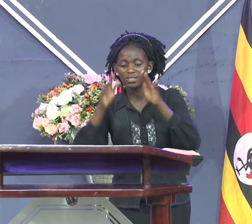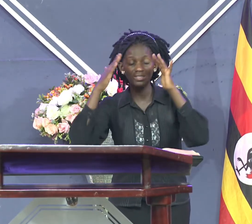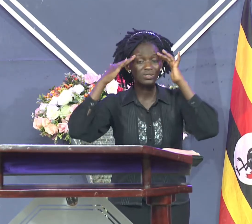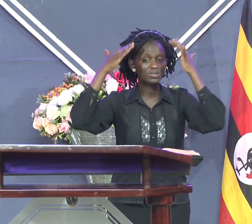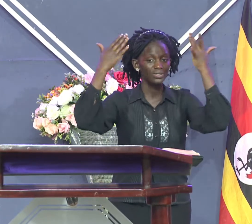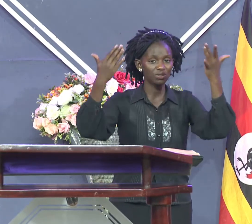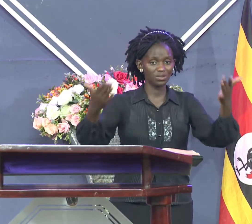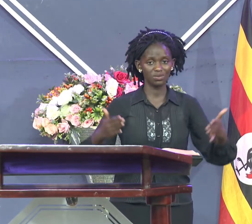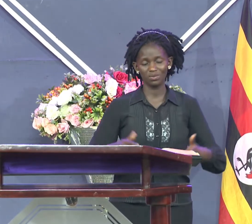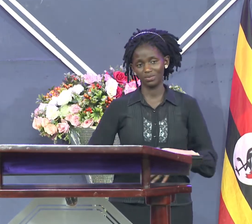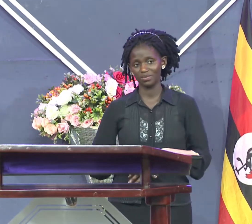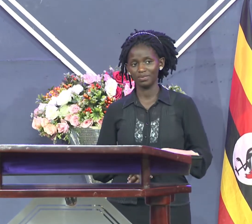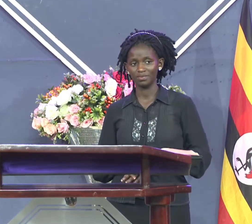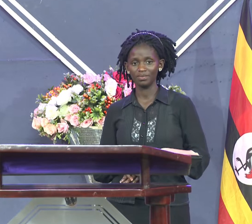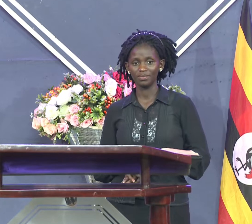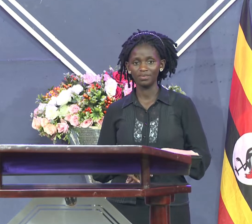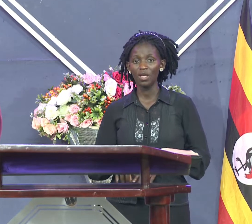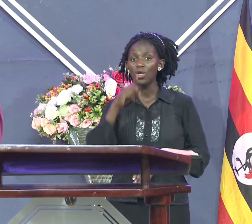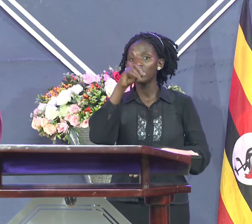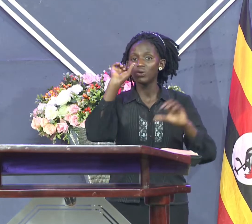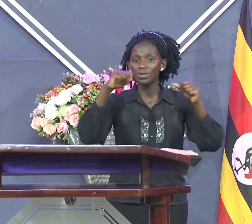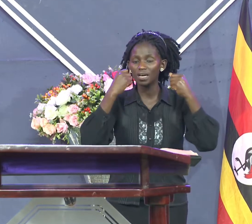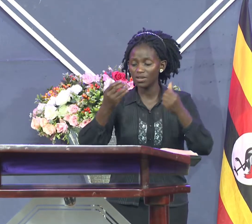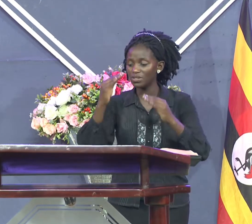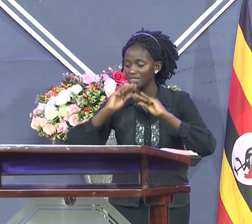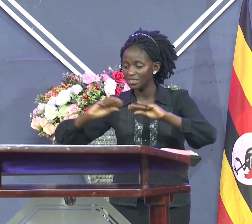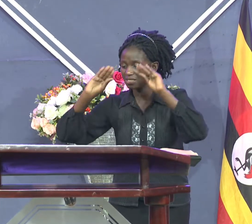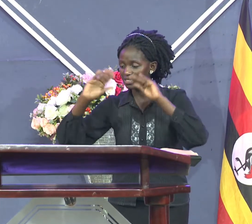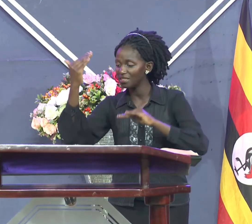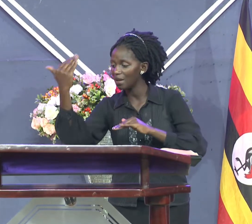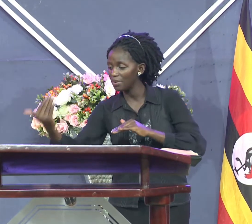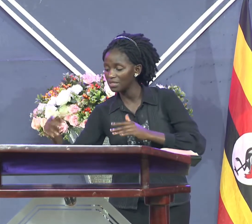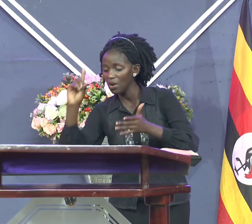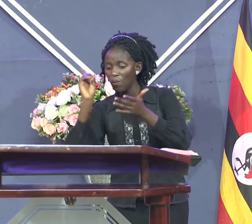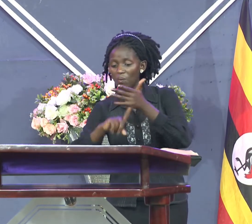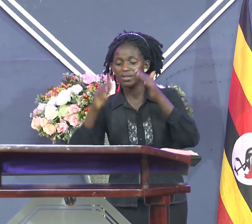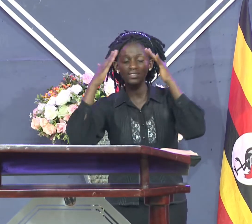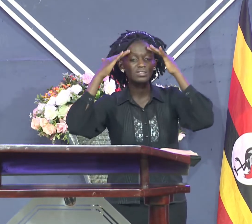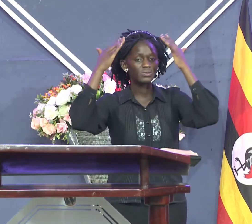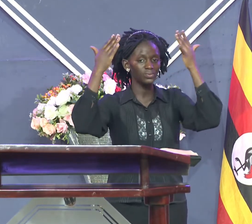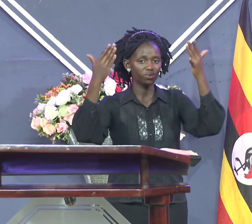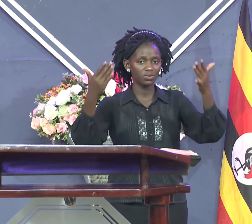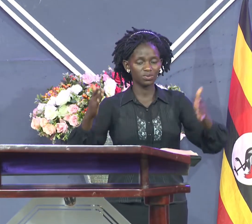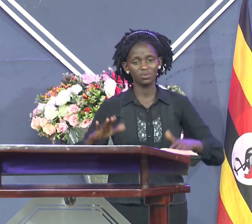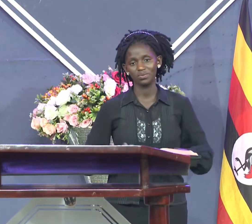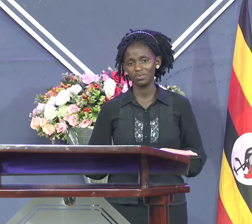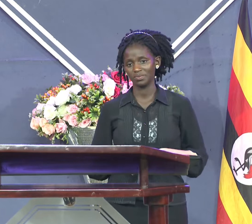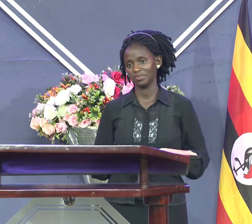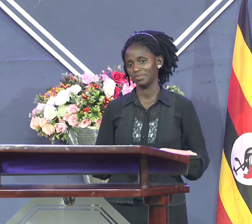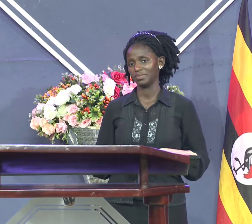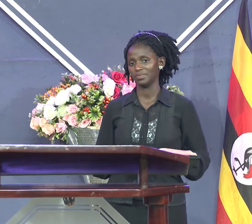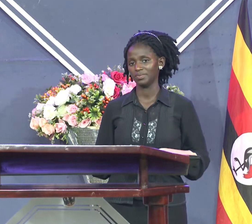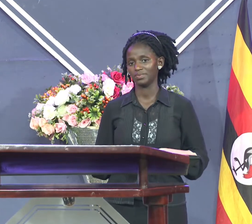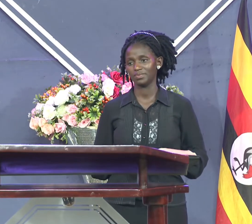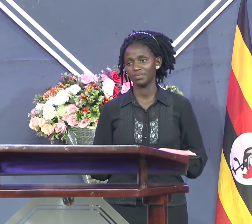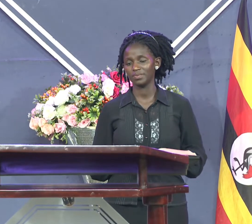You cannot teach someone what you've never learned. You cannot teach someone what you don't